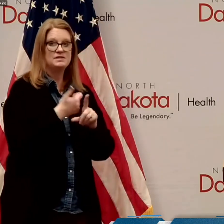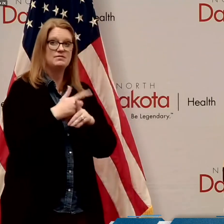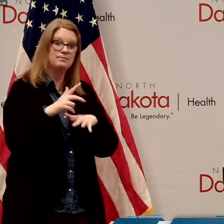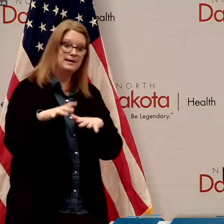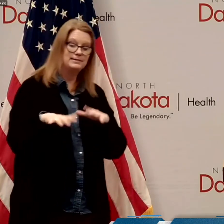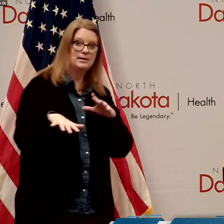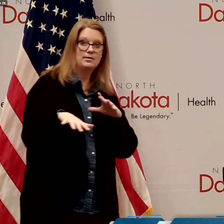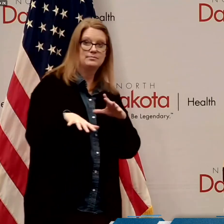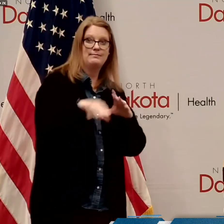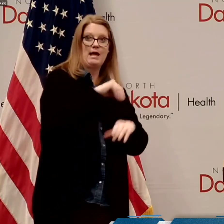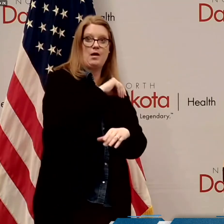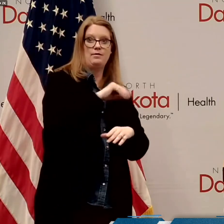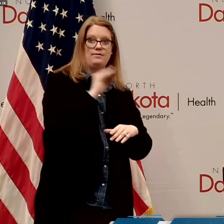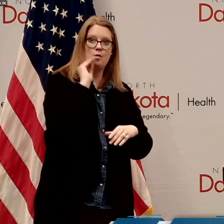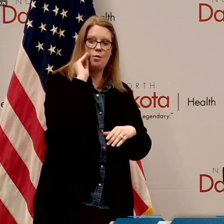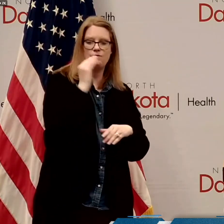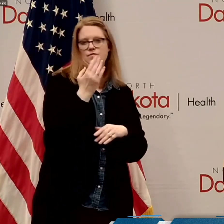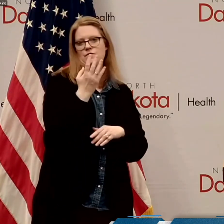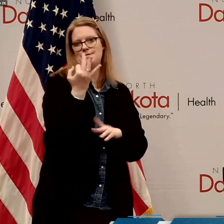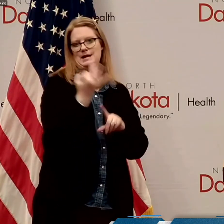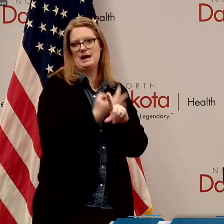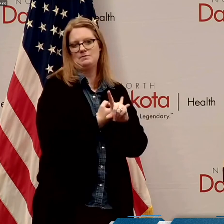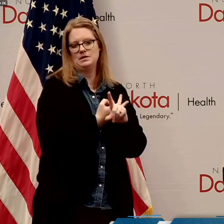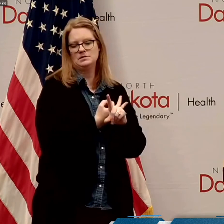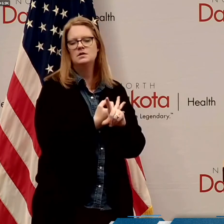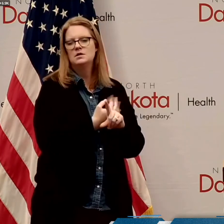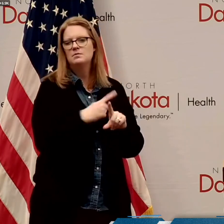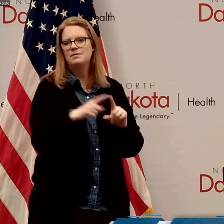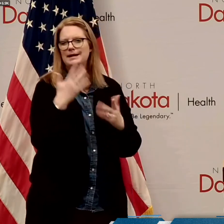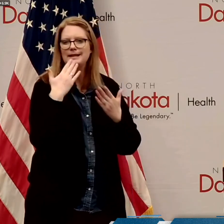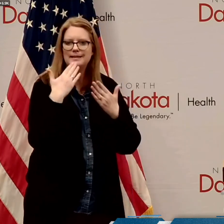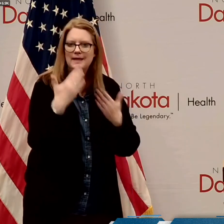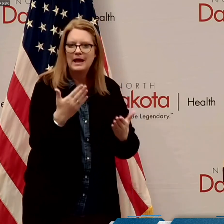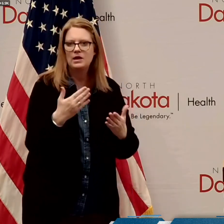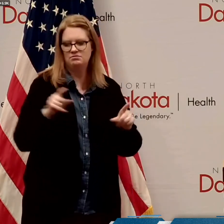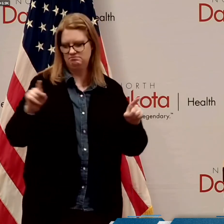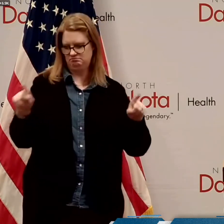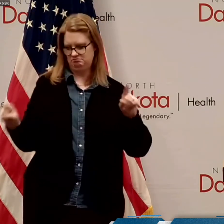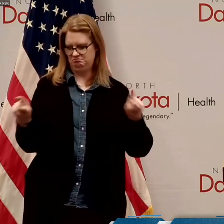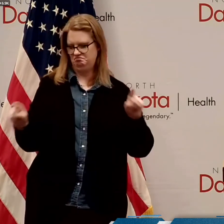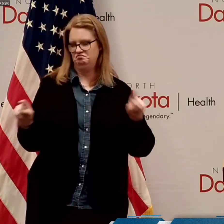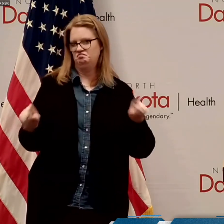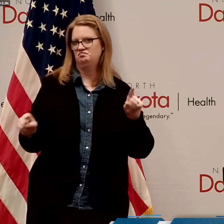thank them for their service, and we thank the leaders of these air bases for how smartly they're handling